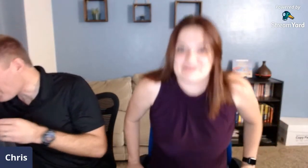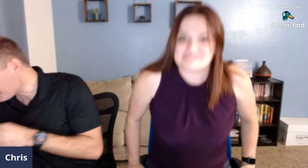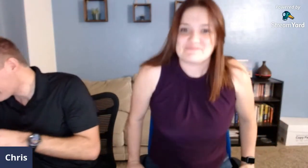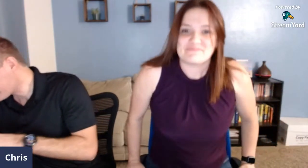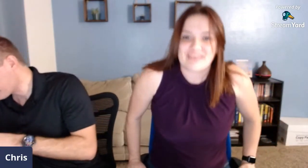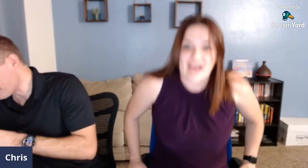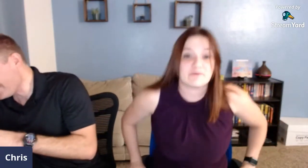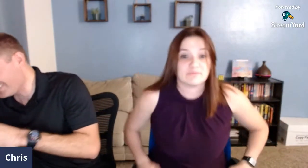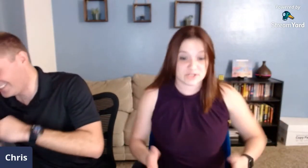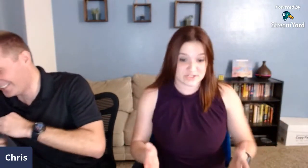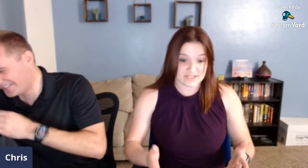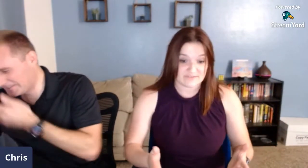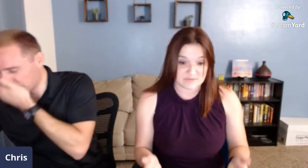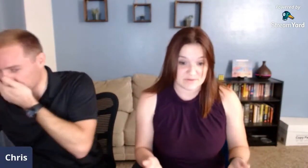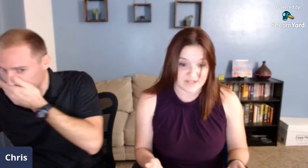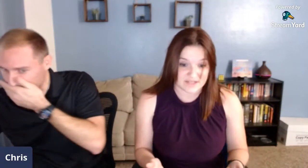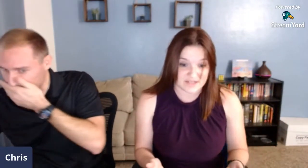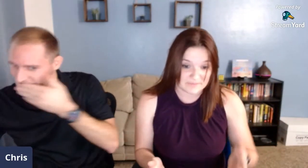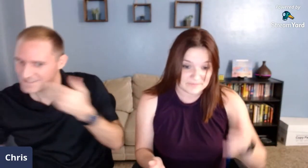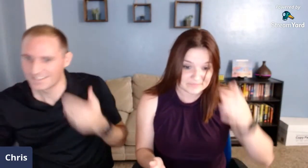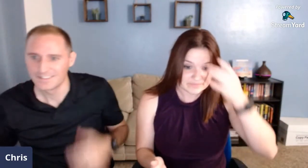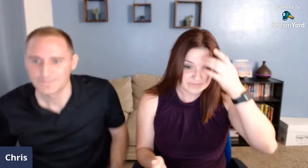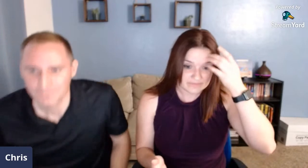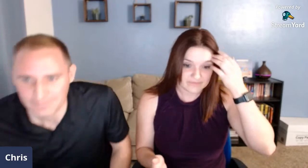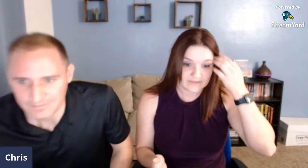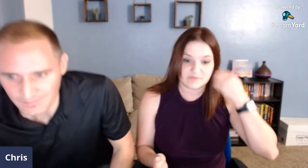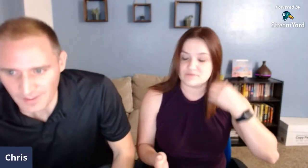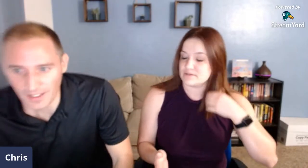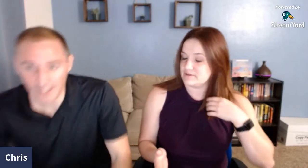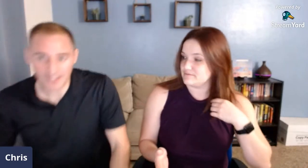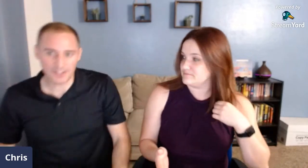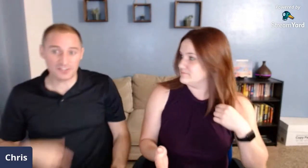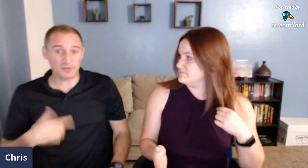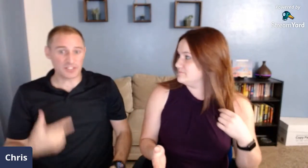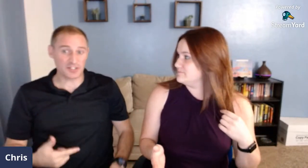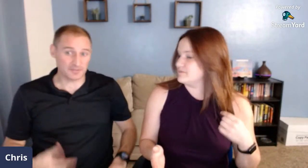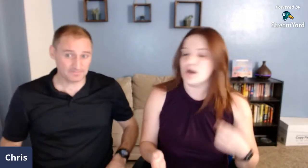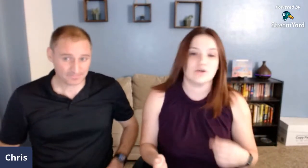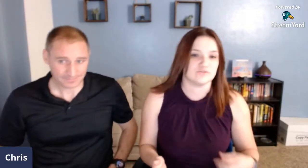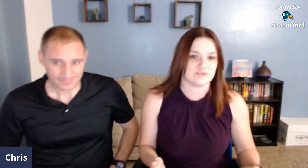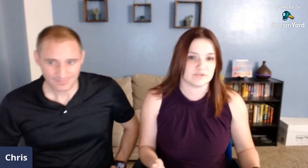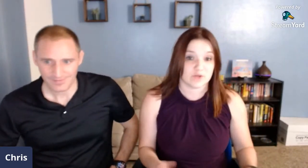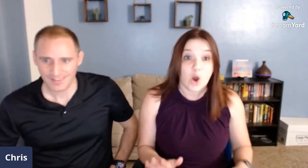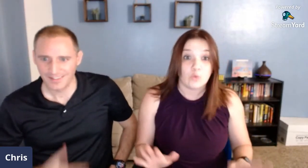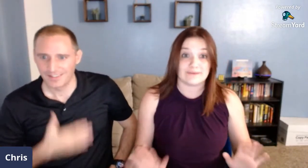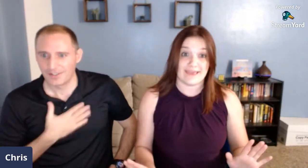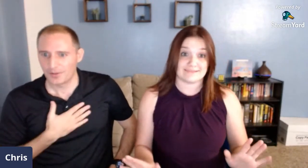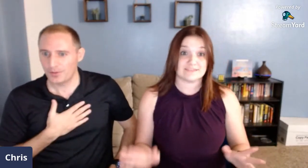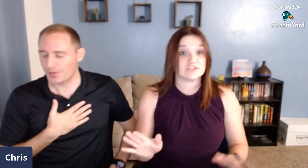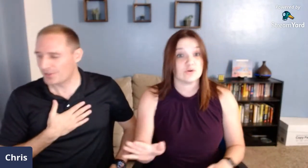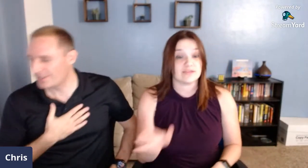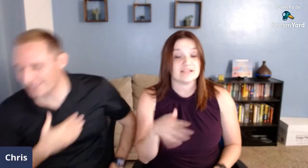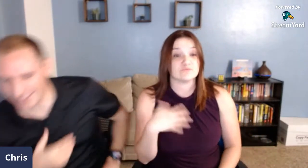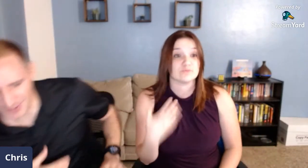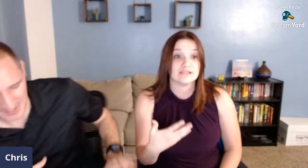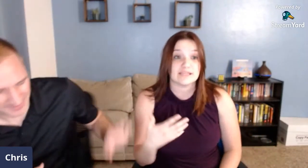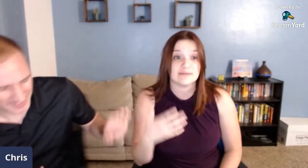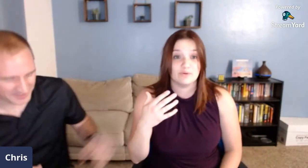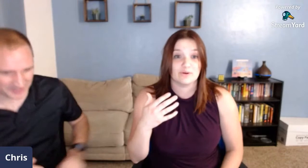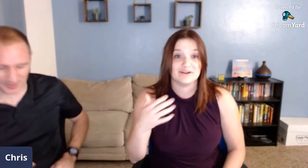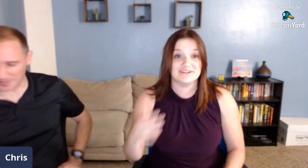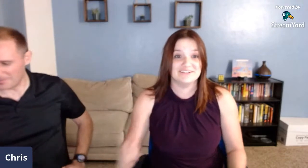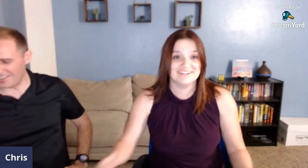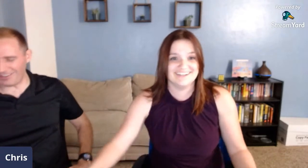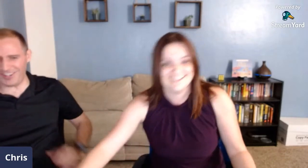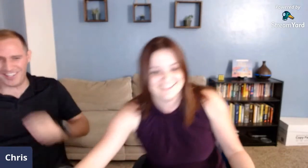Okay, anyways. How to immerse yourself? That's what he was talking about? Is that what you were talking about? Using what you know. Oh, using what you know. Oh, yes. So that's really